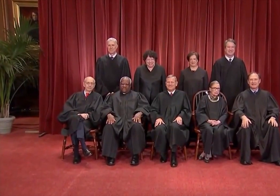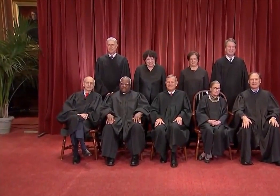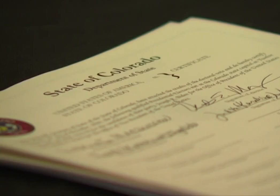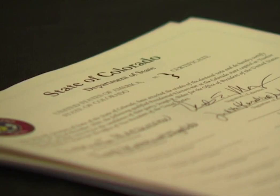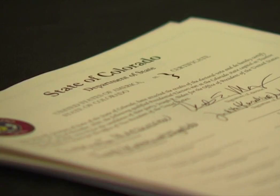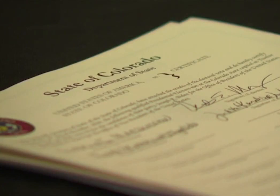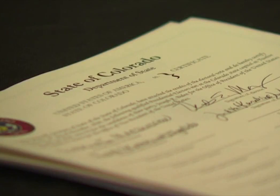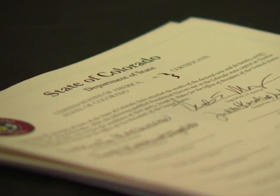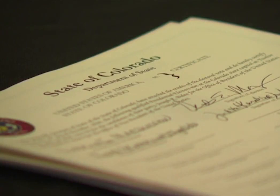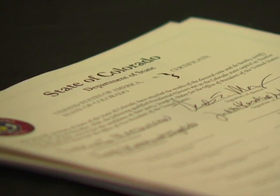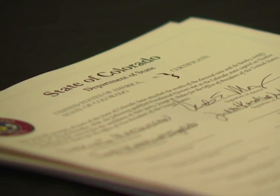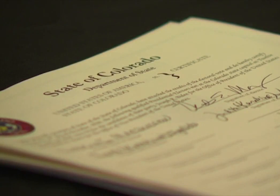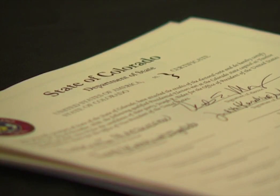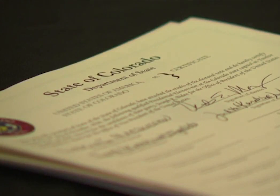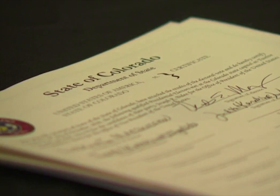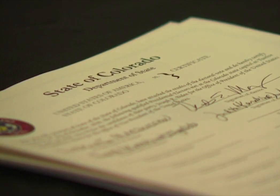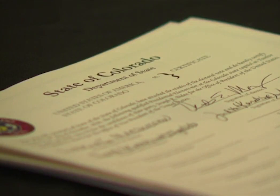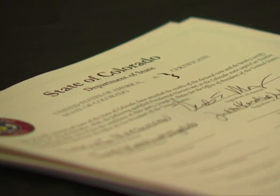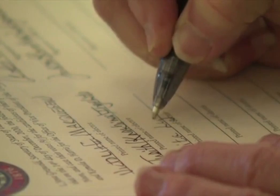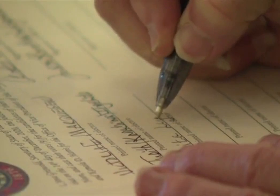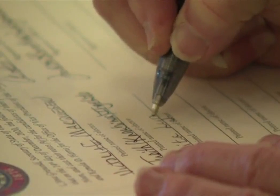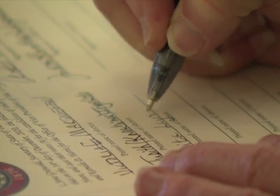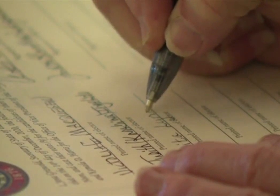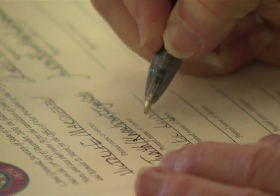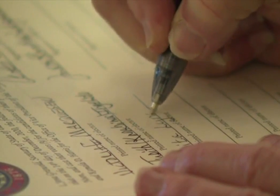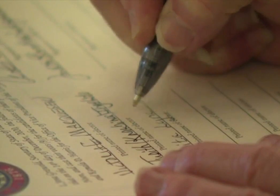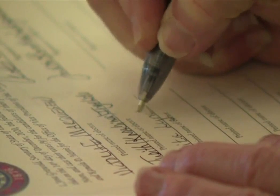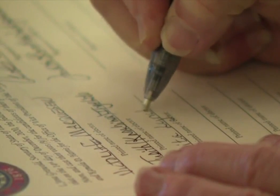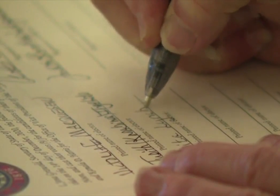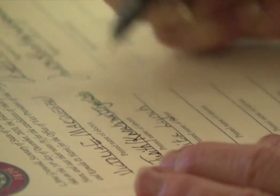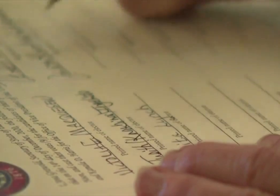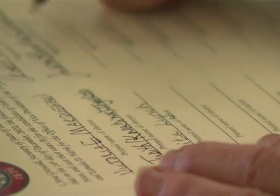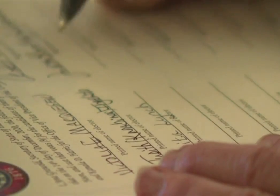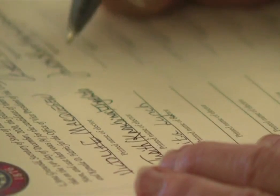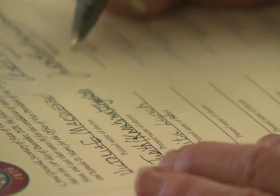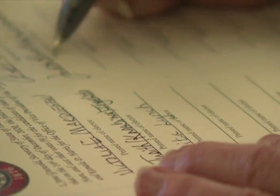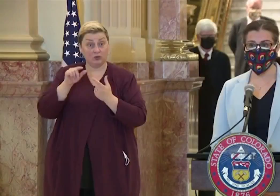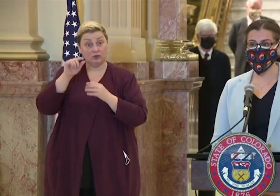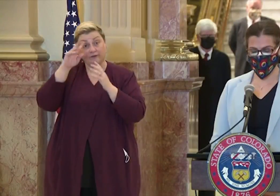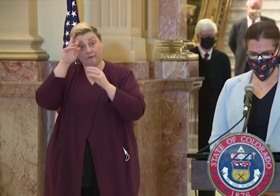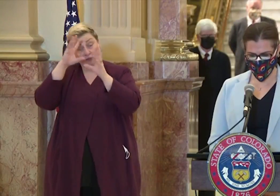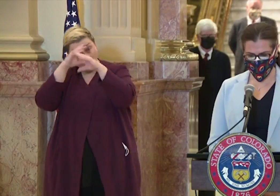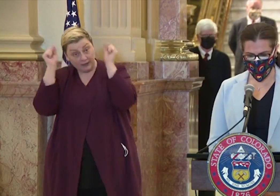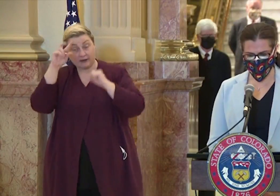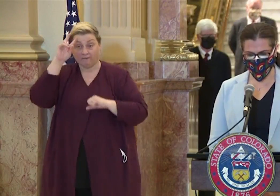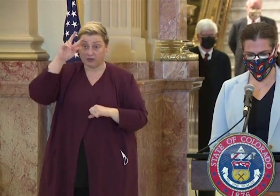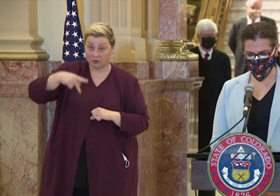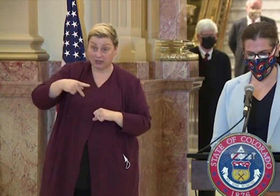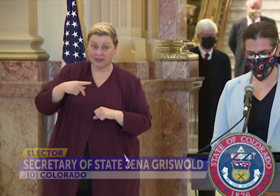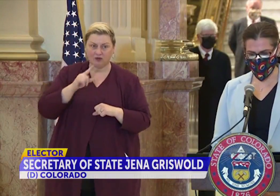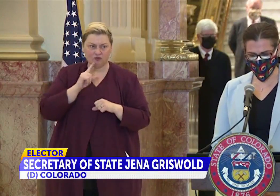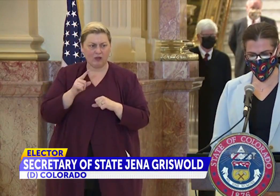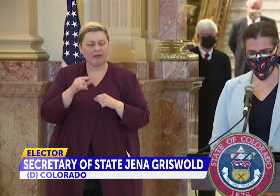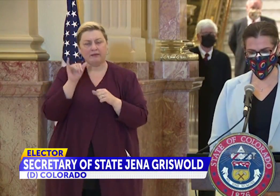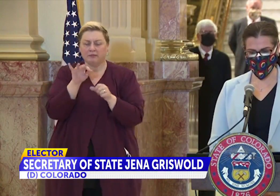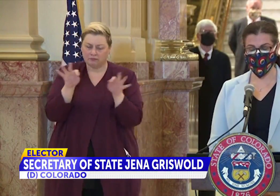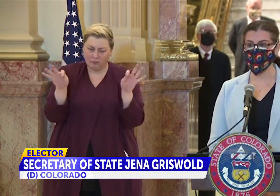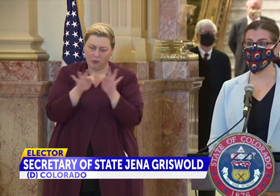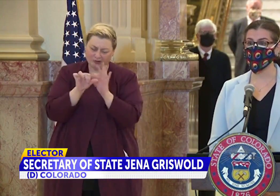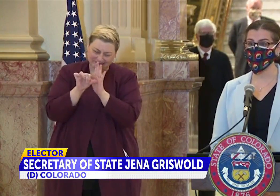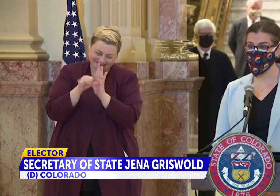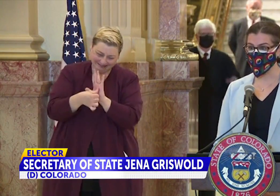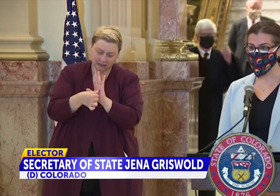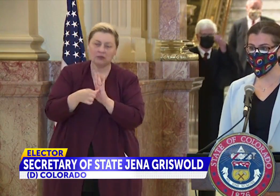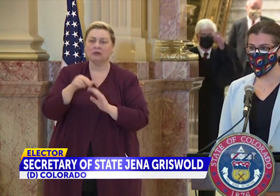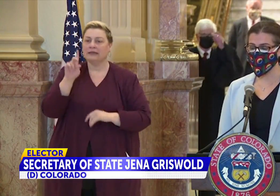states can punish faithless electors who vote against the popular vote winner. Electors play an important role in reaffirming the democratic principle